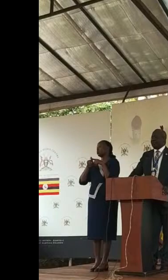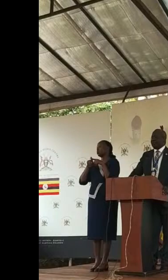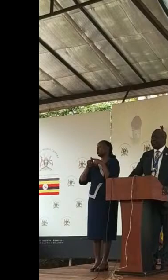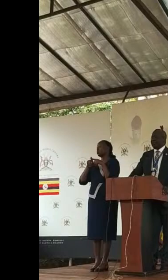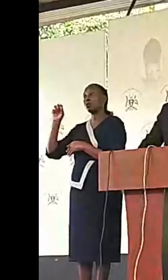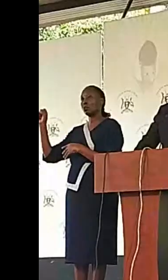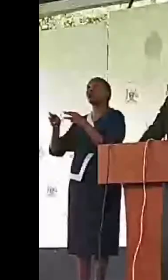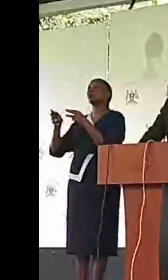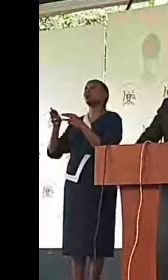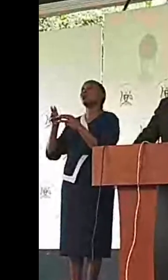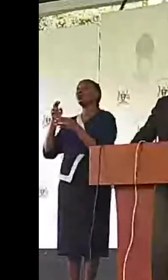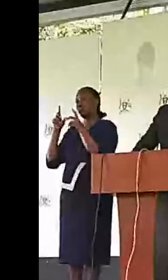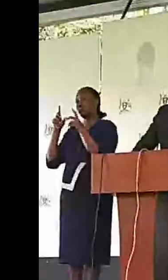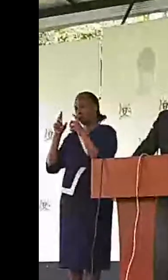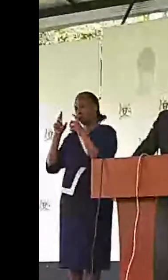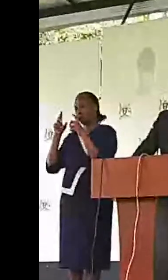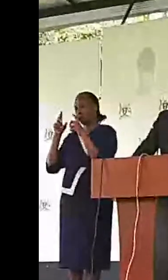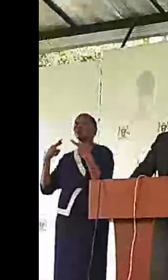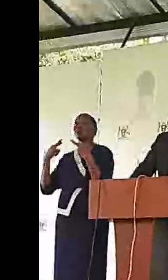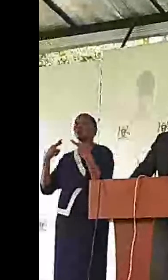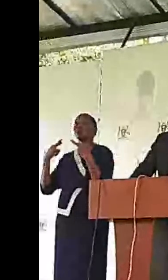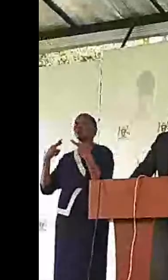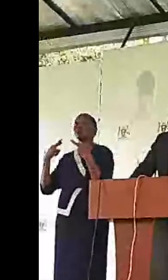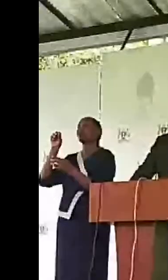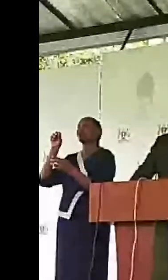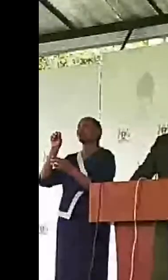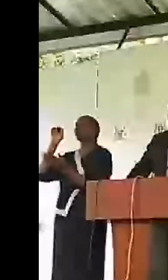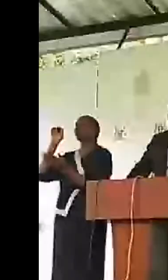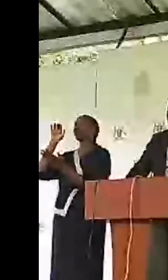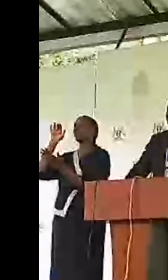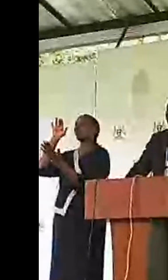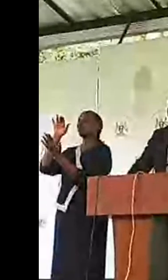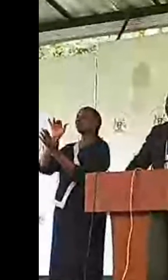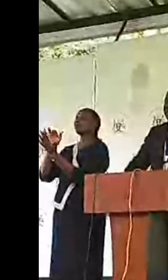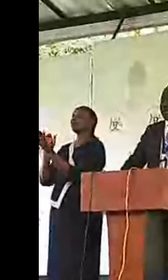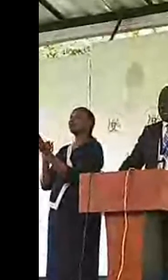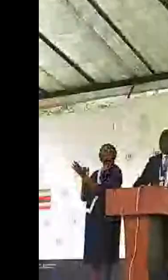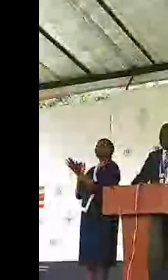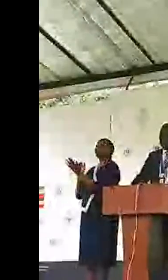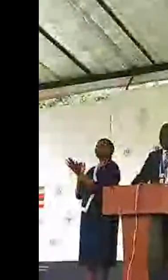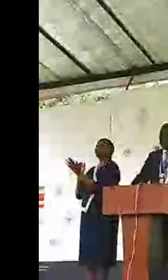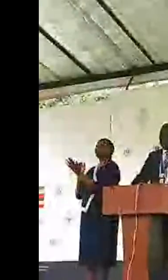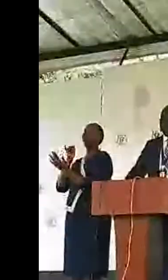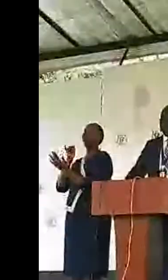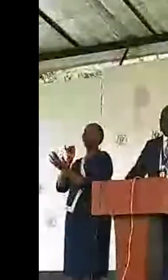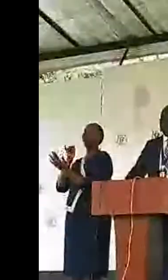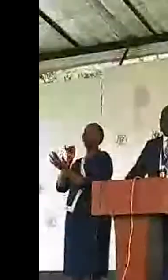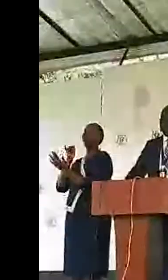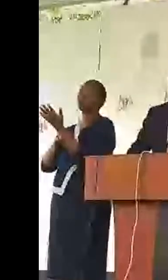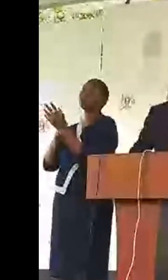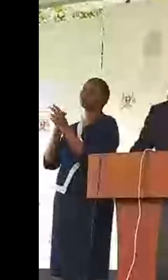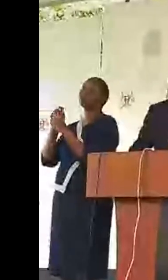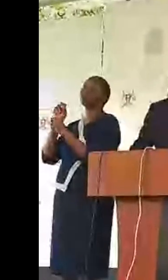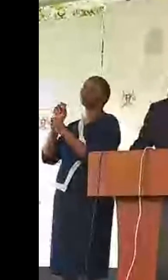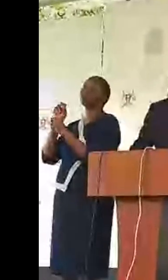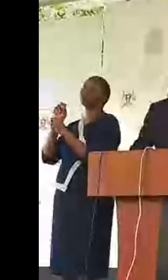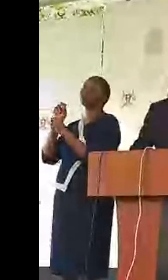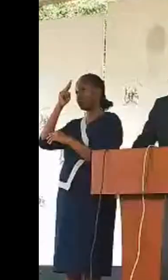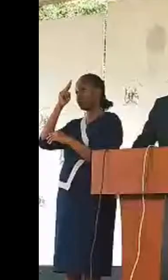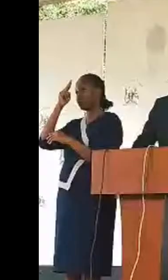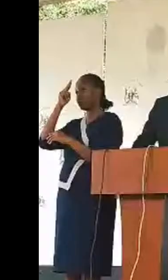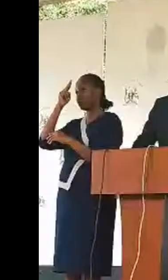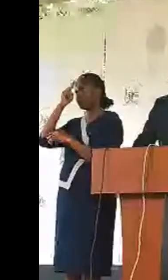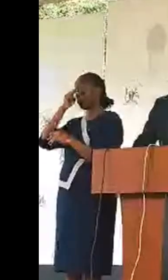using the same way will still type the registration number of the candidate that by